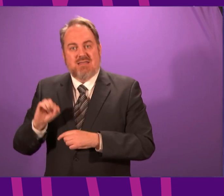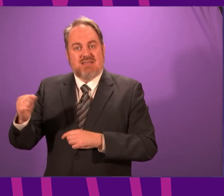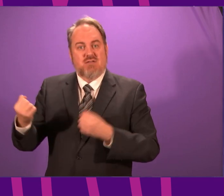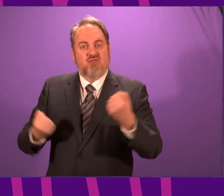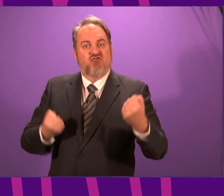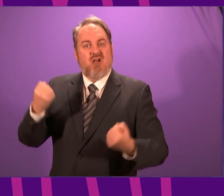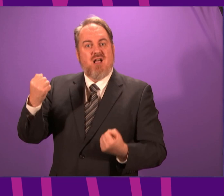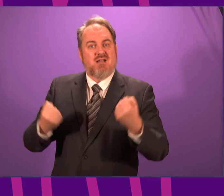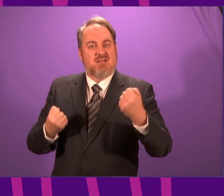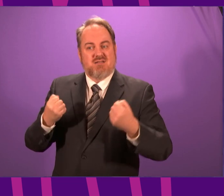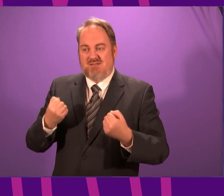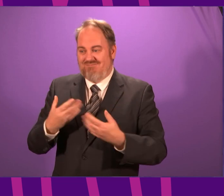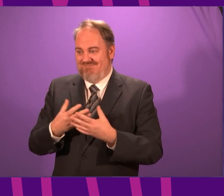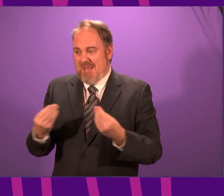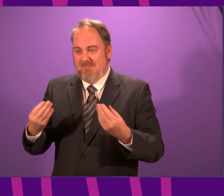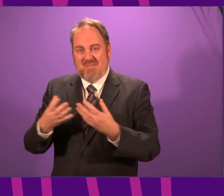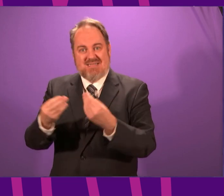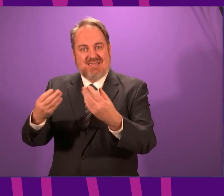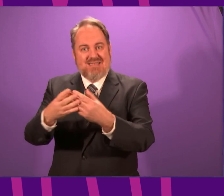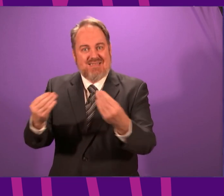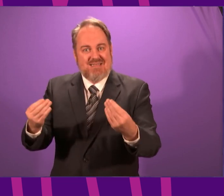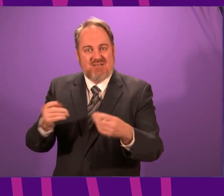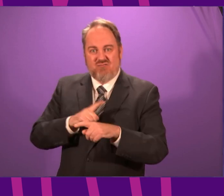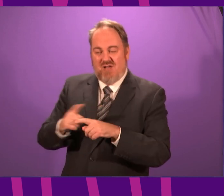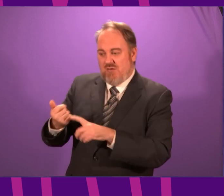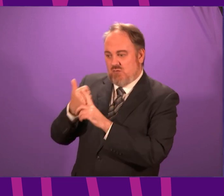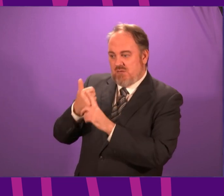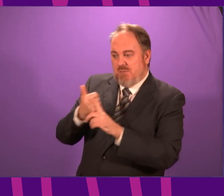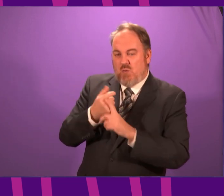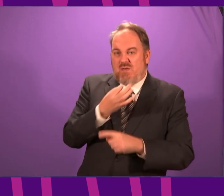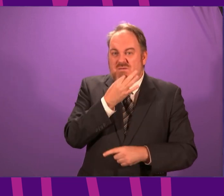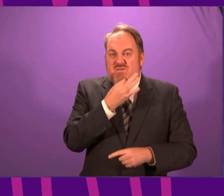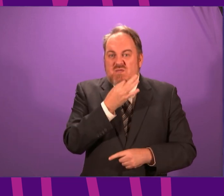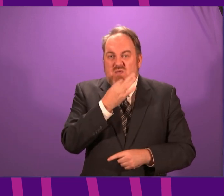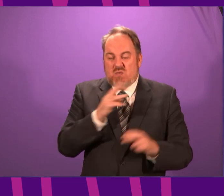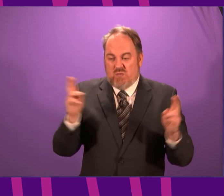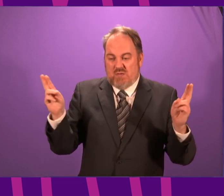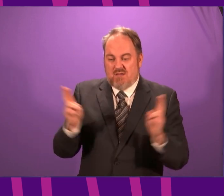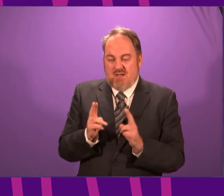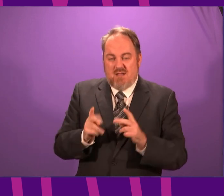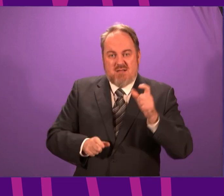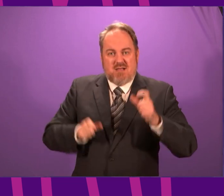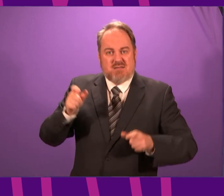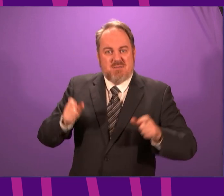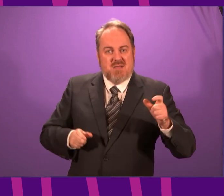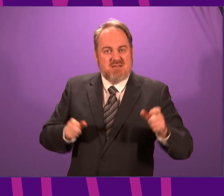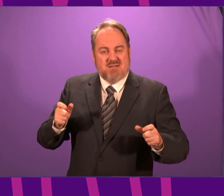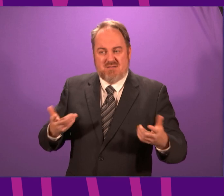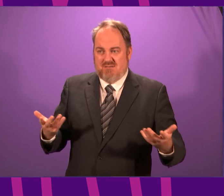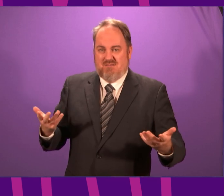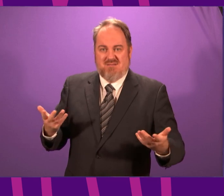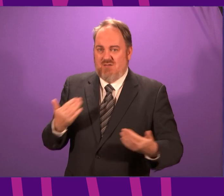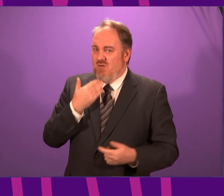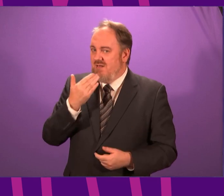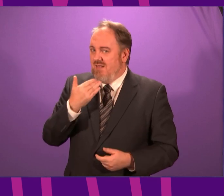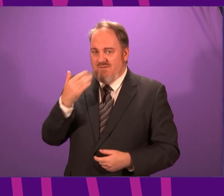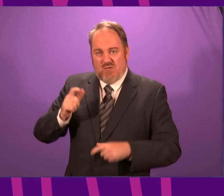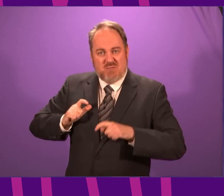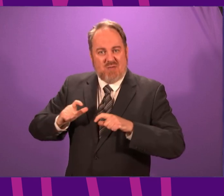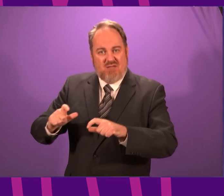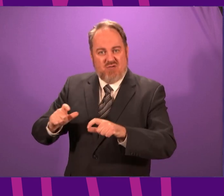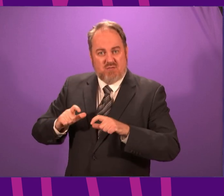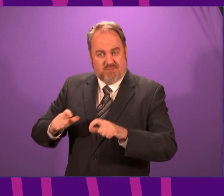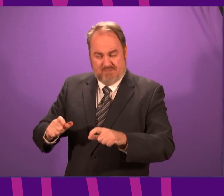there, half empty, trying to maintain the customers who are still able to do some level of trading. I think one local chamber member has